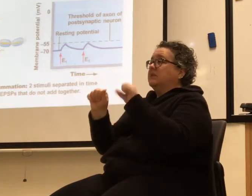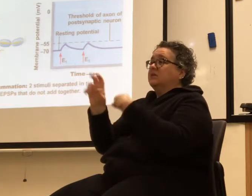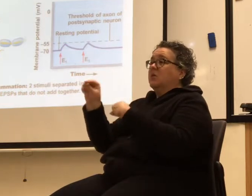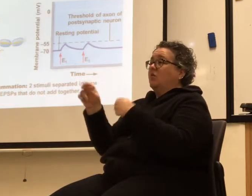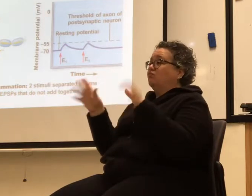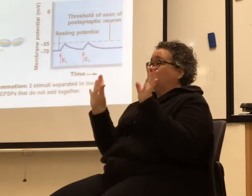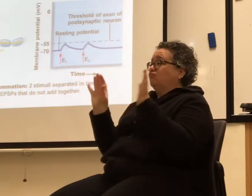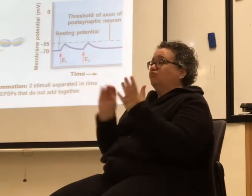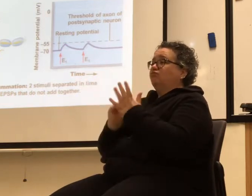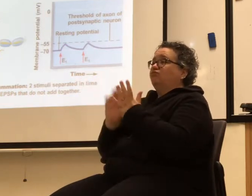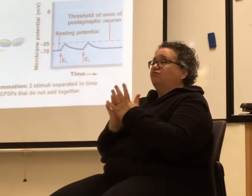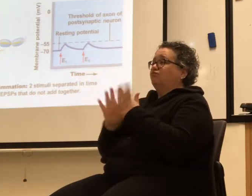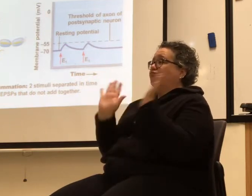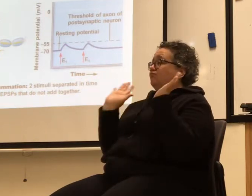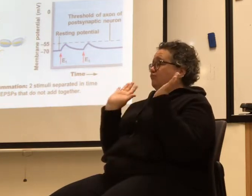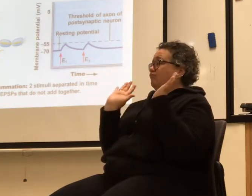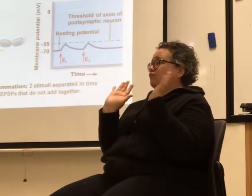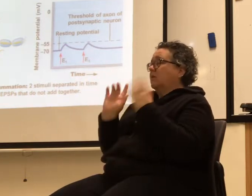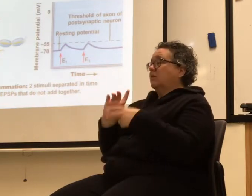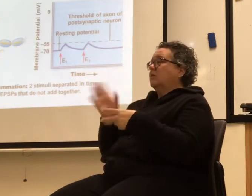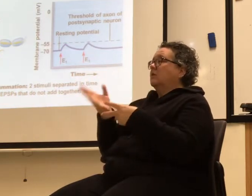question.